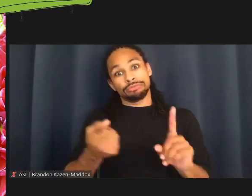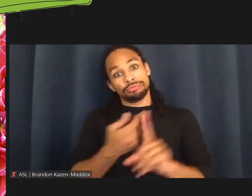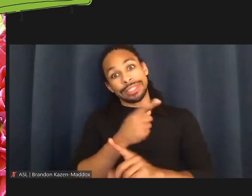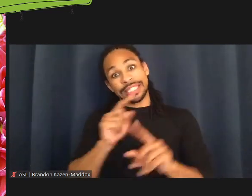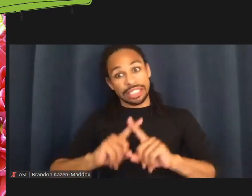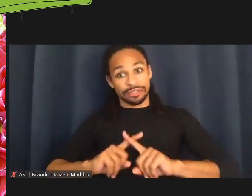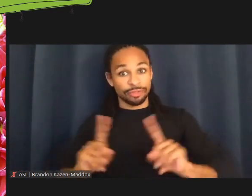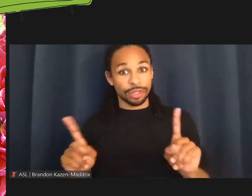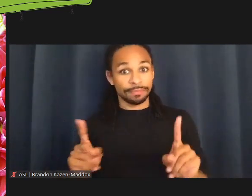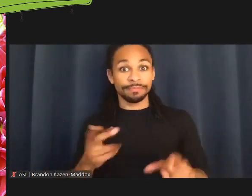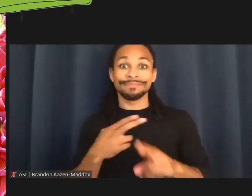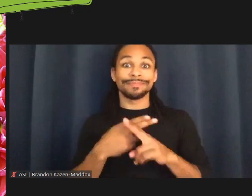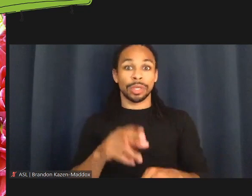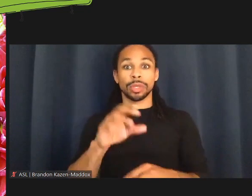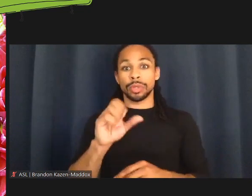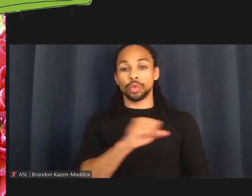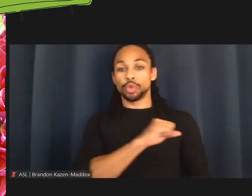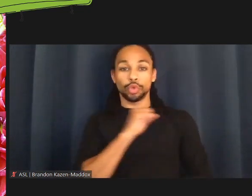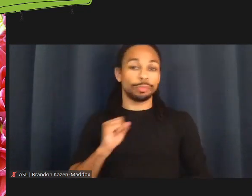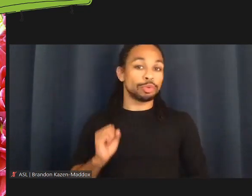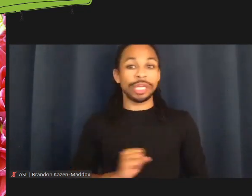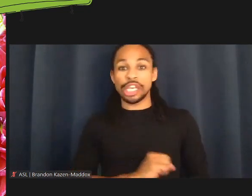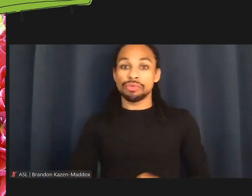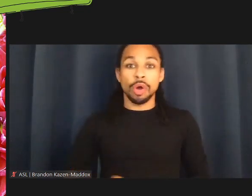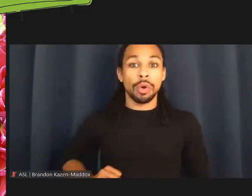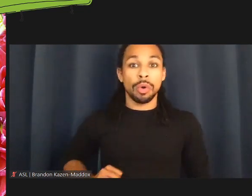called Superhero Origin Story.